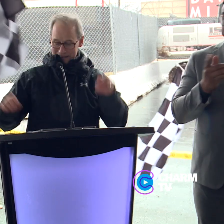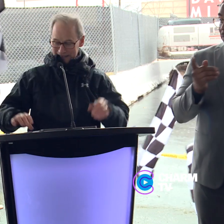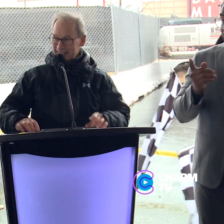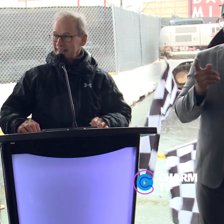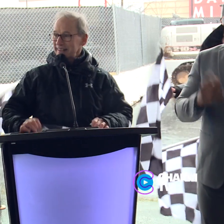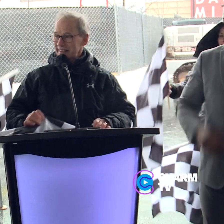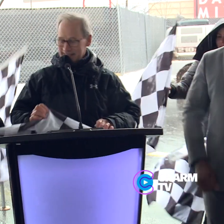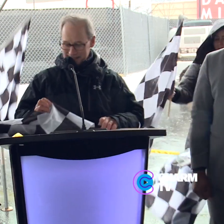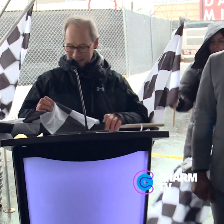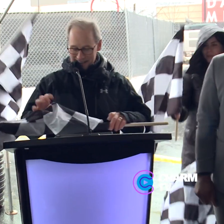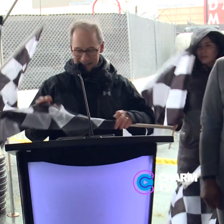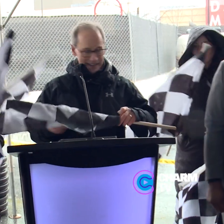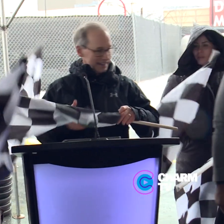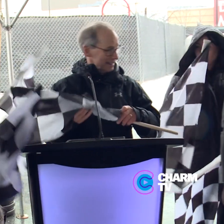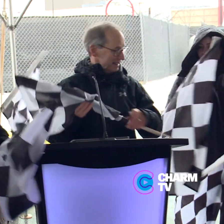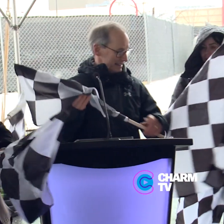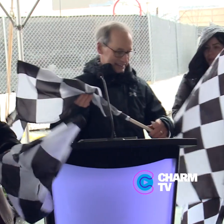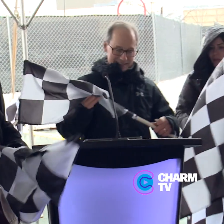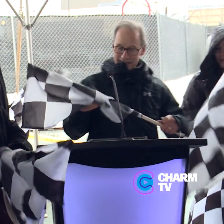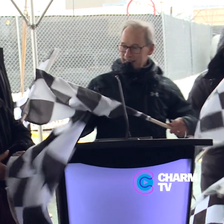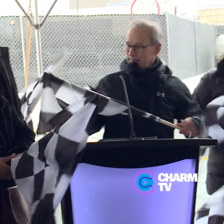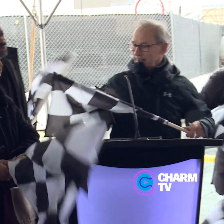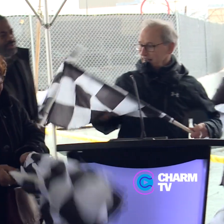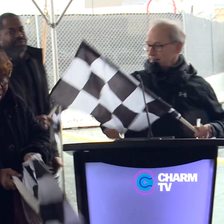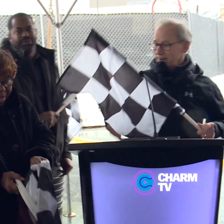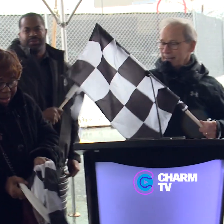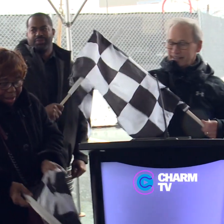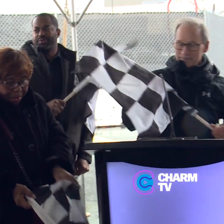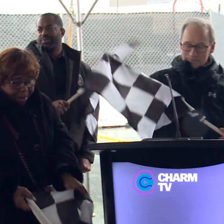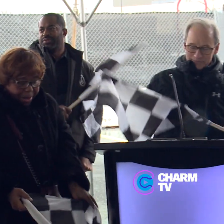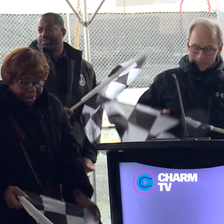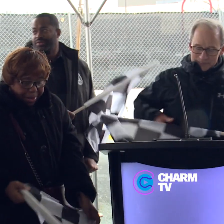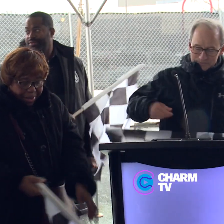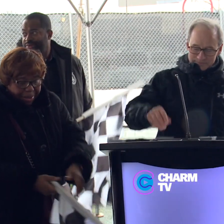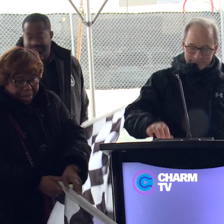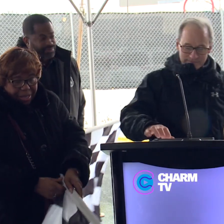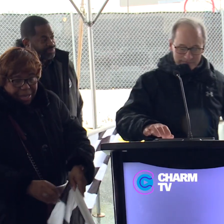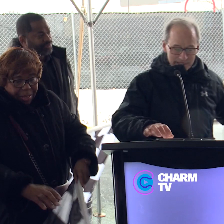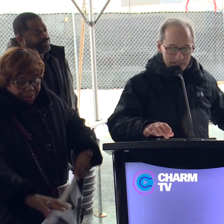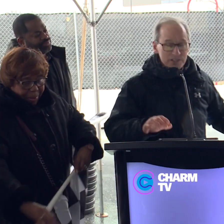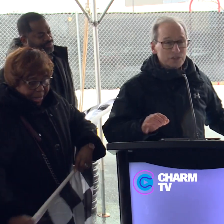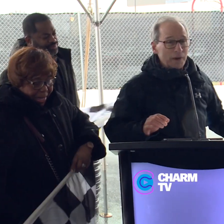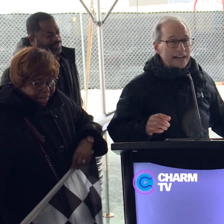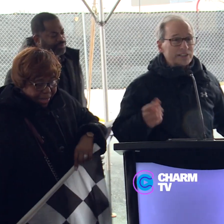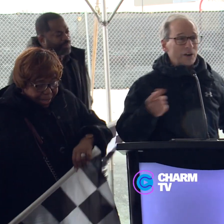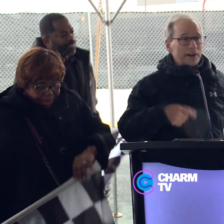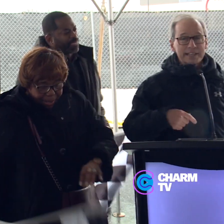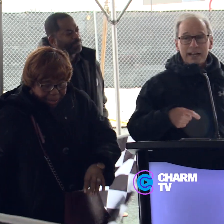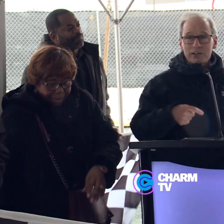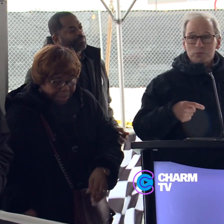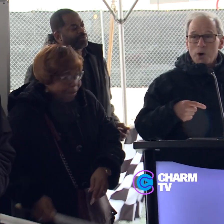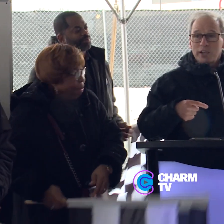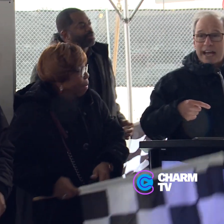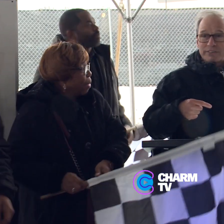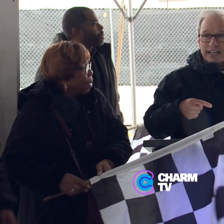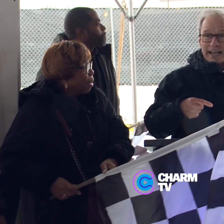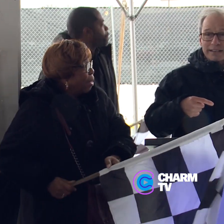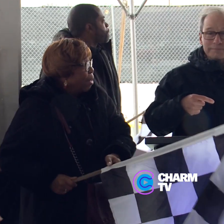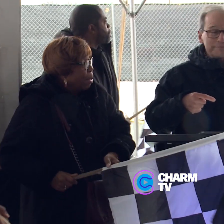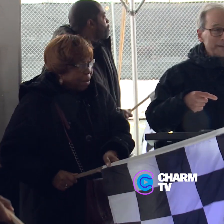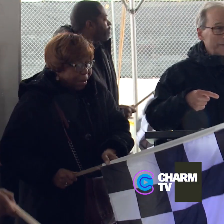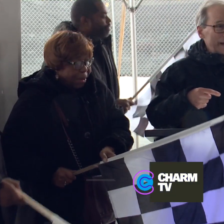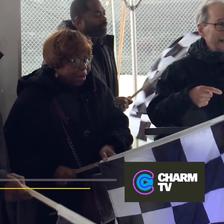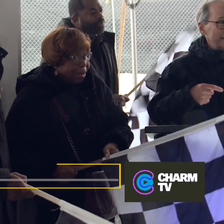Yeah. All right. All right. So we actually are going to tear this wall down